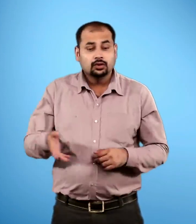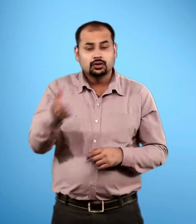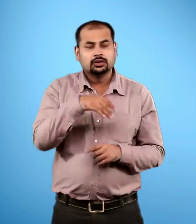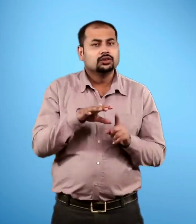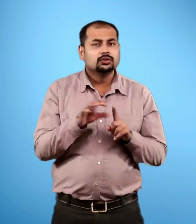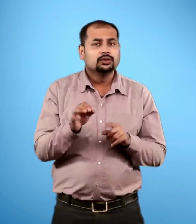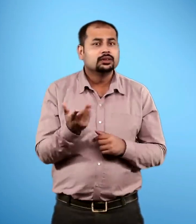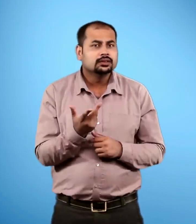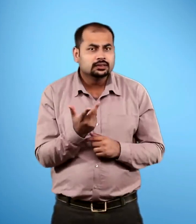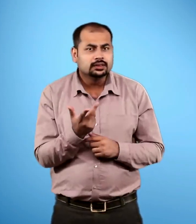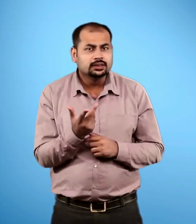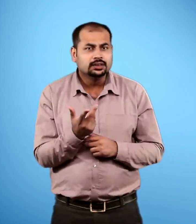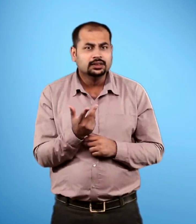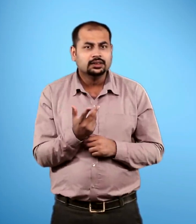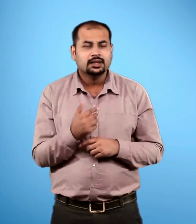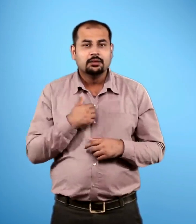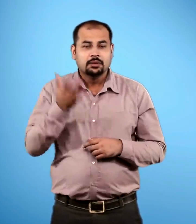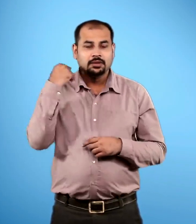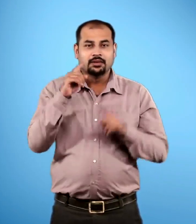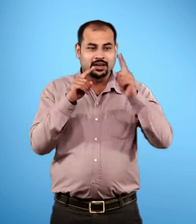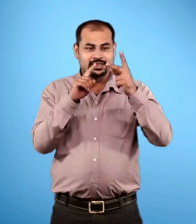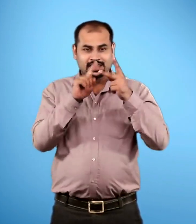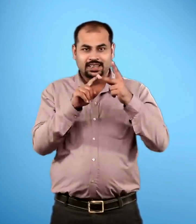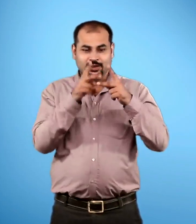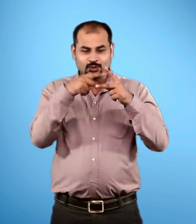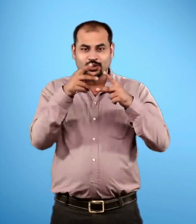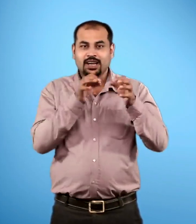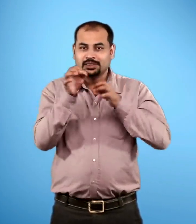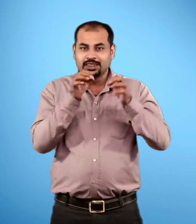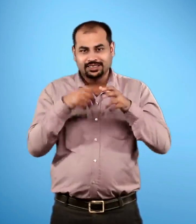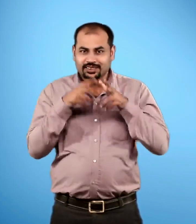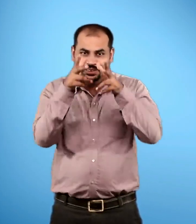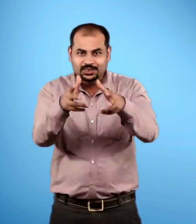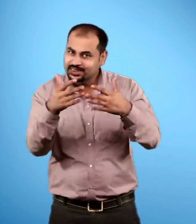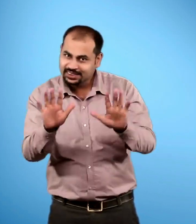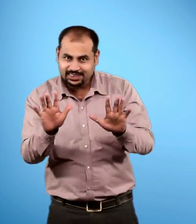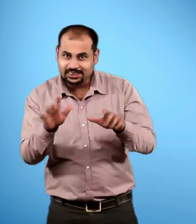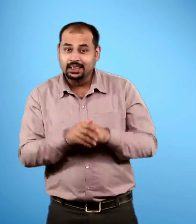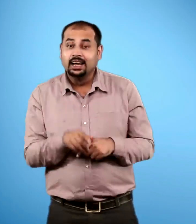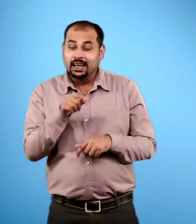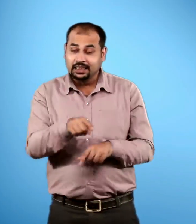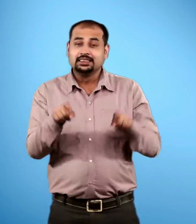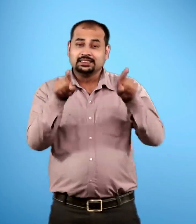Now you use these two rules to make patterns with this block.